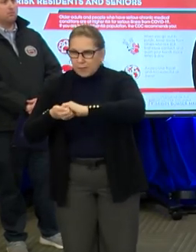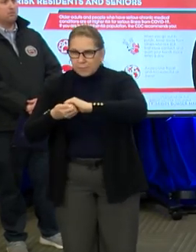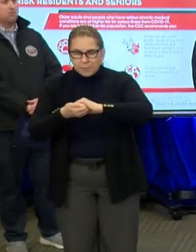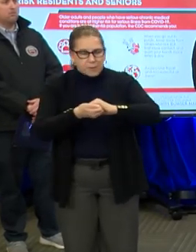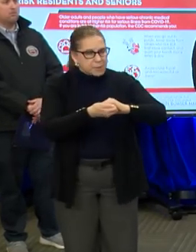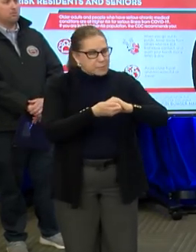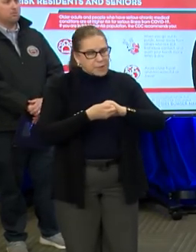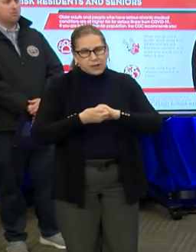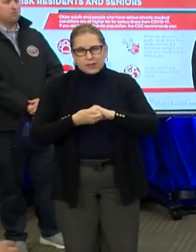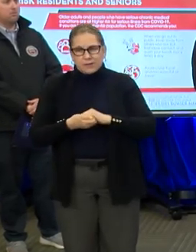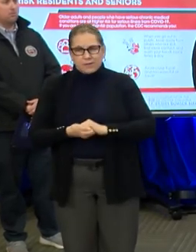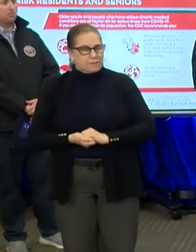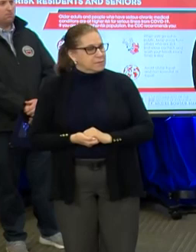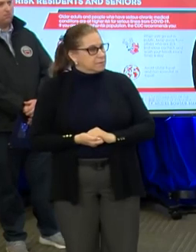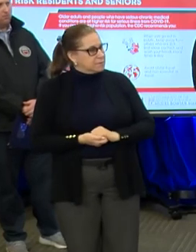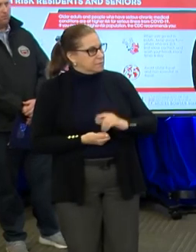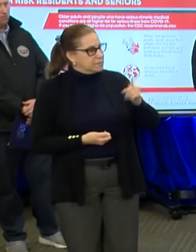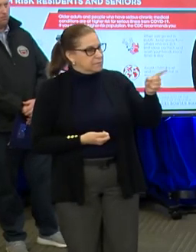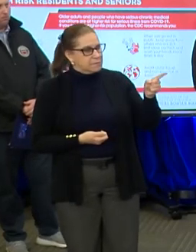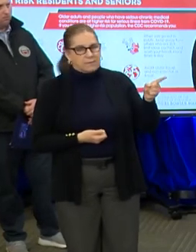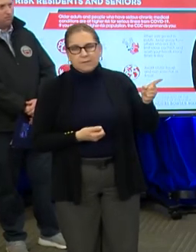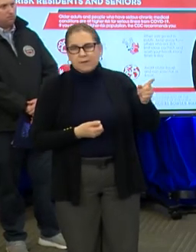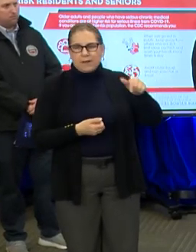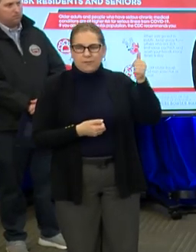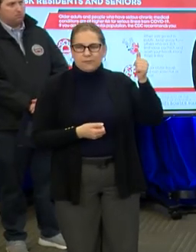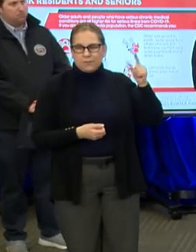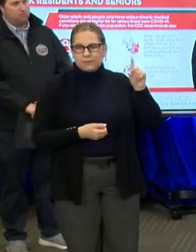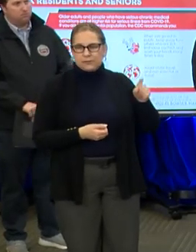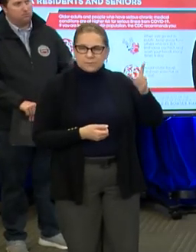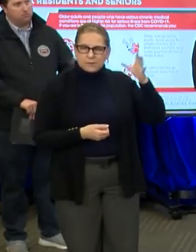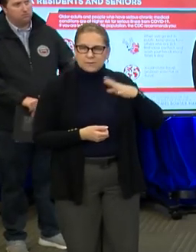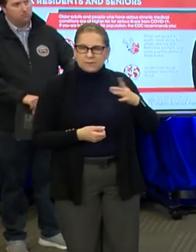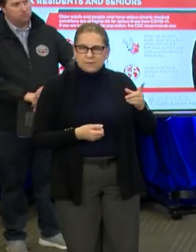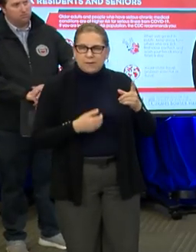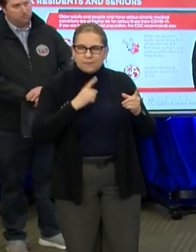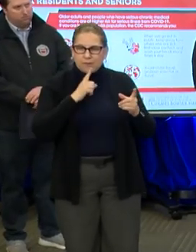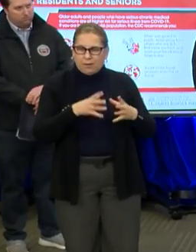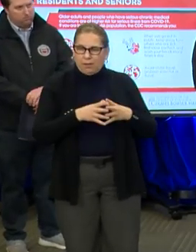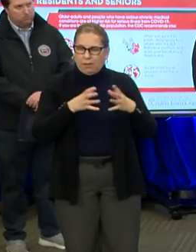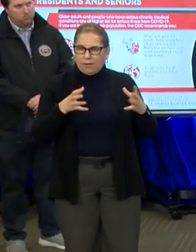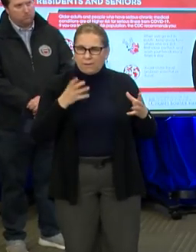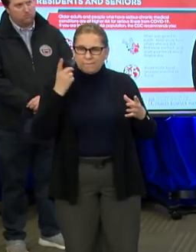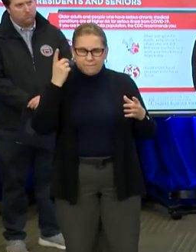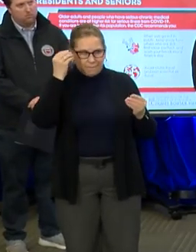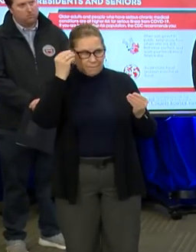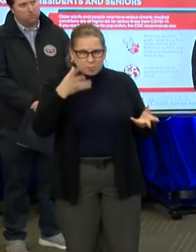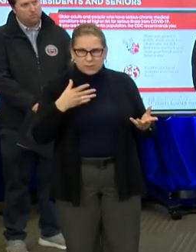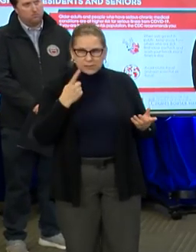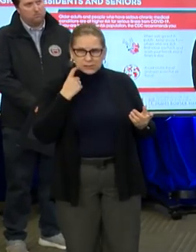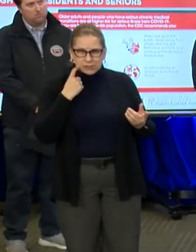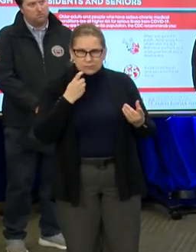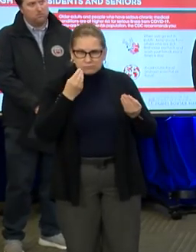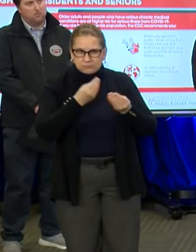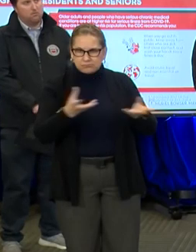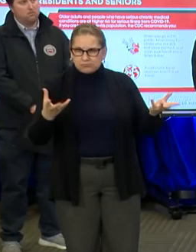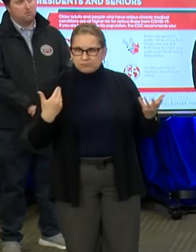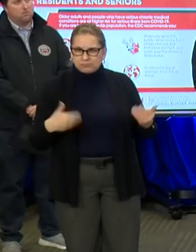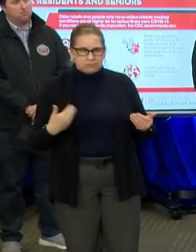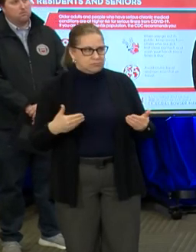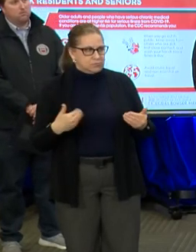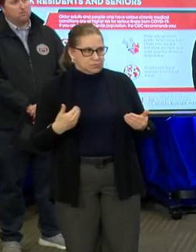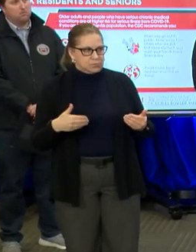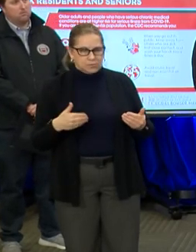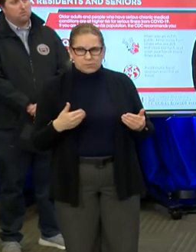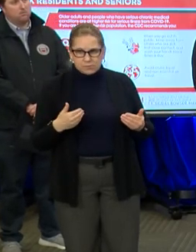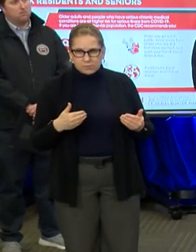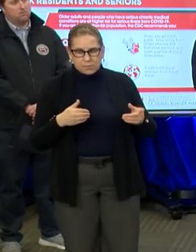Dr. Nes, can I follow up on yes, that? Sir. So there was a lot to unpack in what you listed out there, and yes, we sir. Appreciate that staff's going to get us that written out for us. But could you